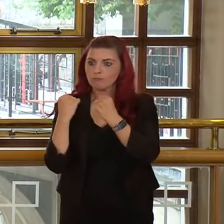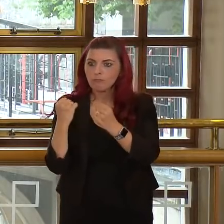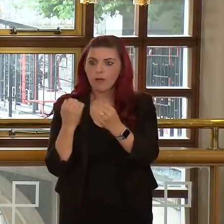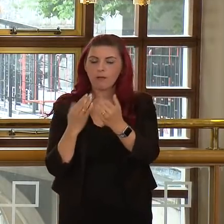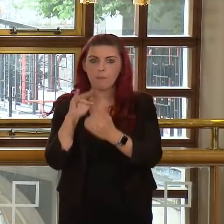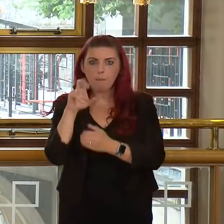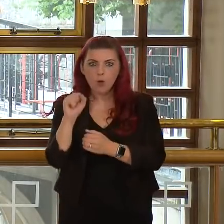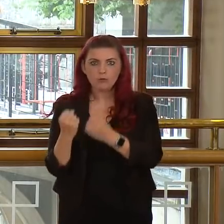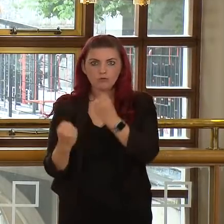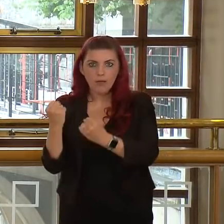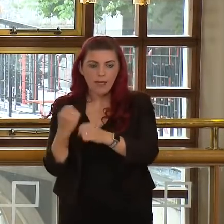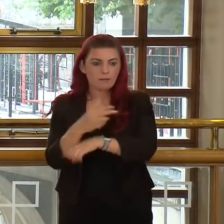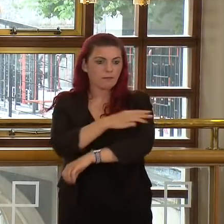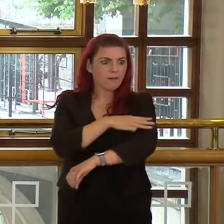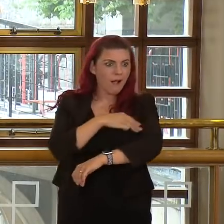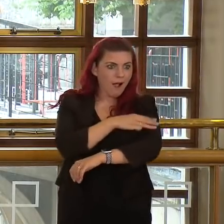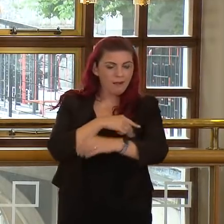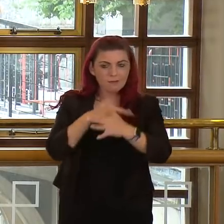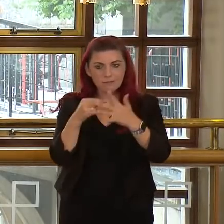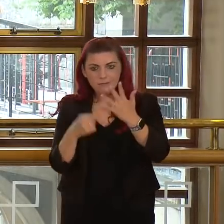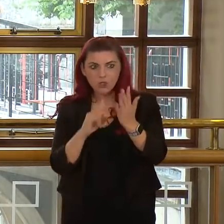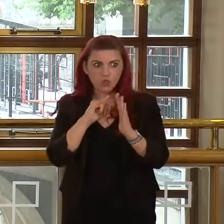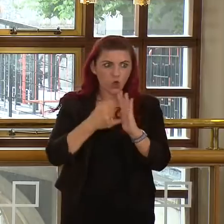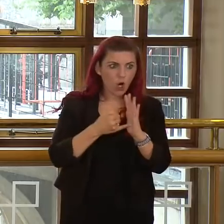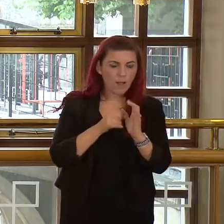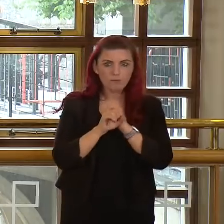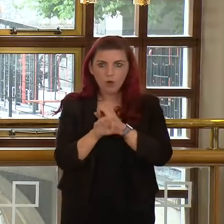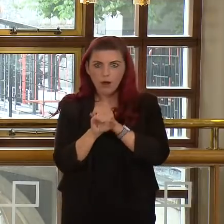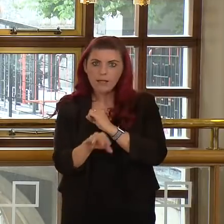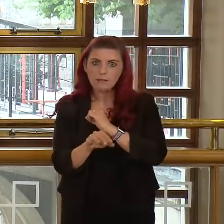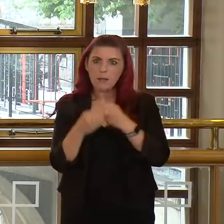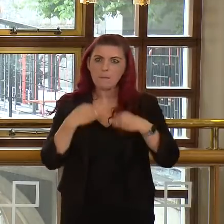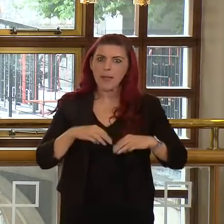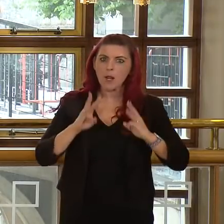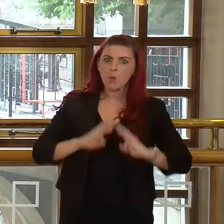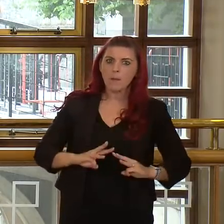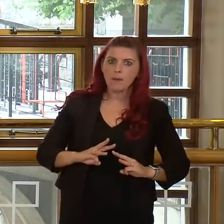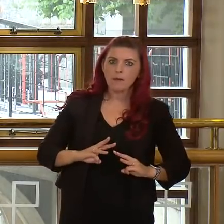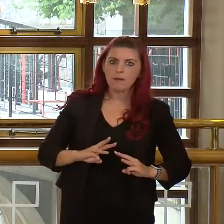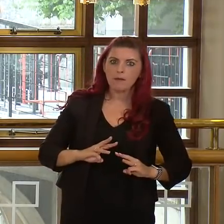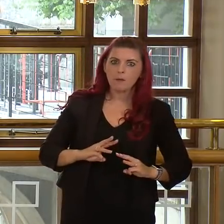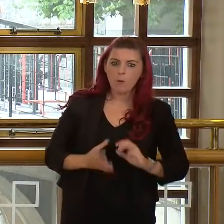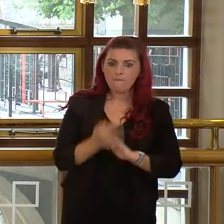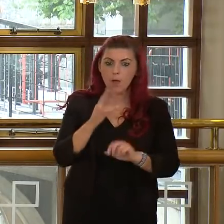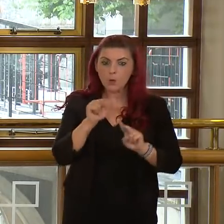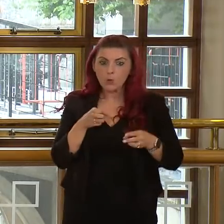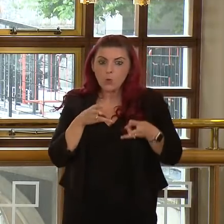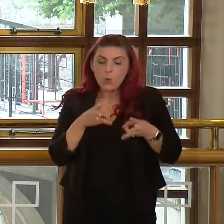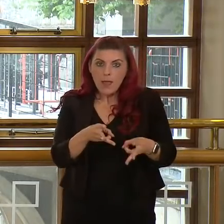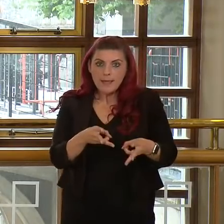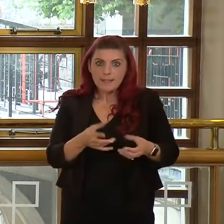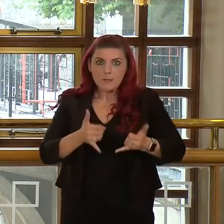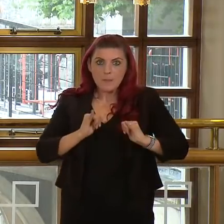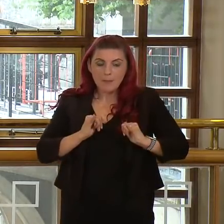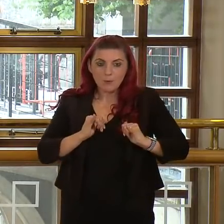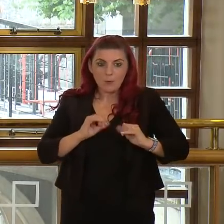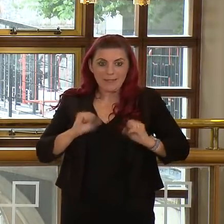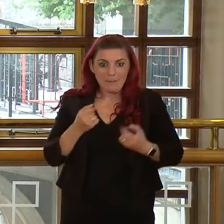are our Gardaí, our journalists, our broadcasters, the men and women who found new ways to keep our spirits up during this